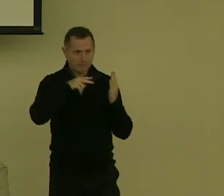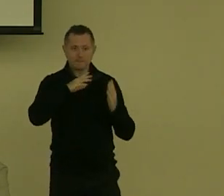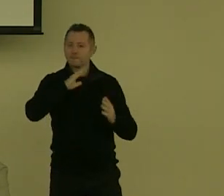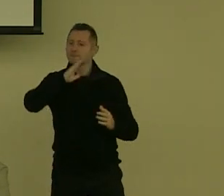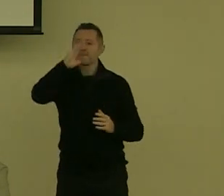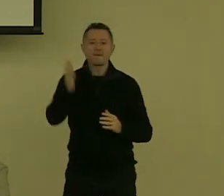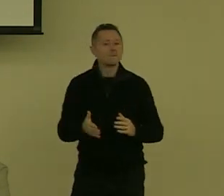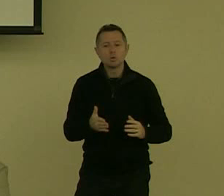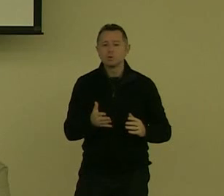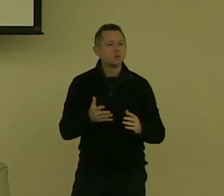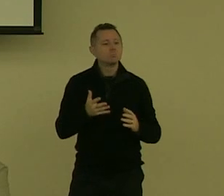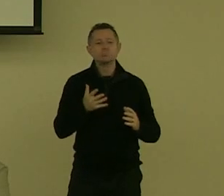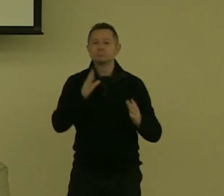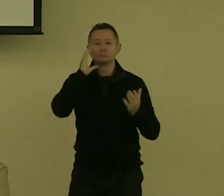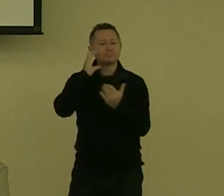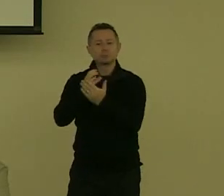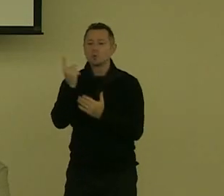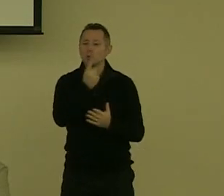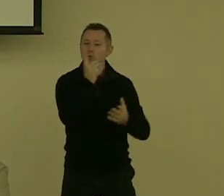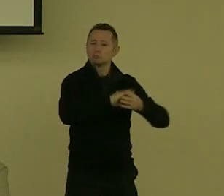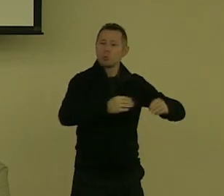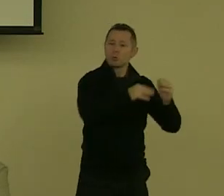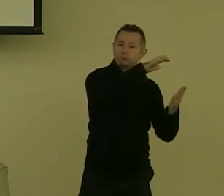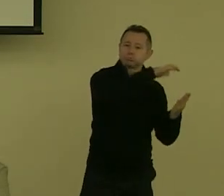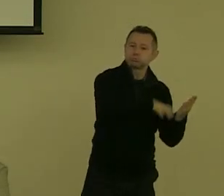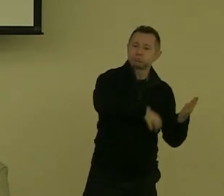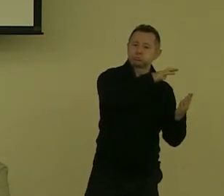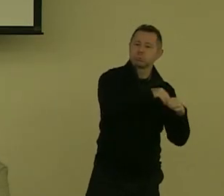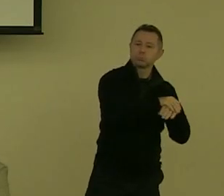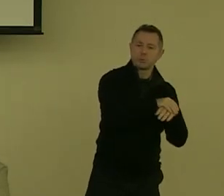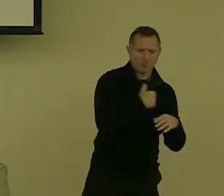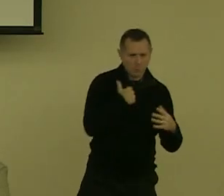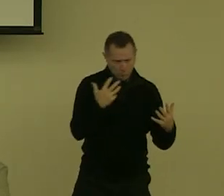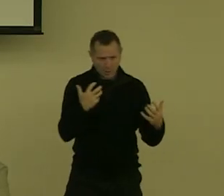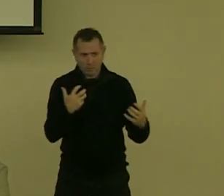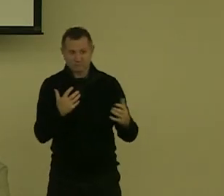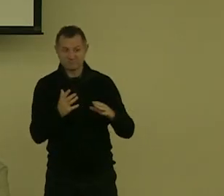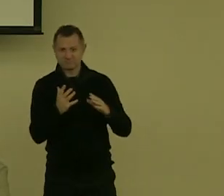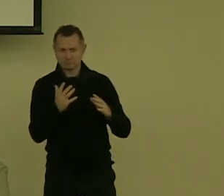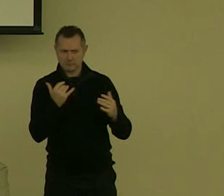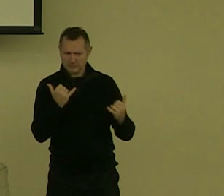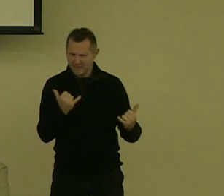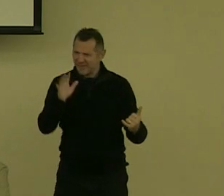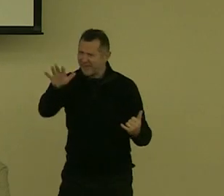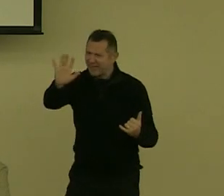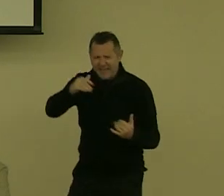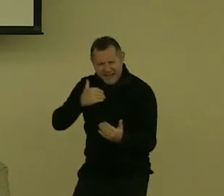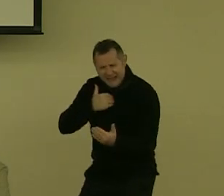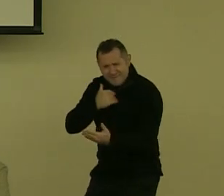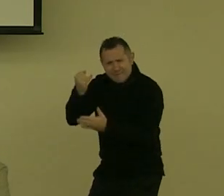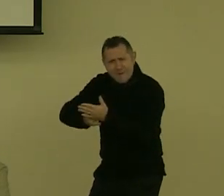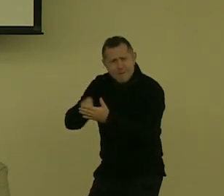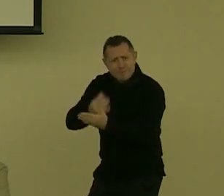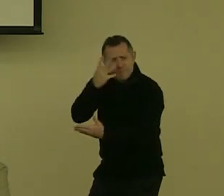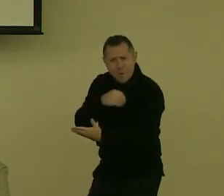as to understand the medium. And so comic studies, to get back to your question,